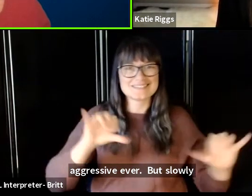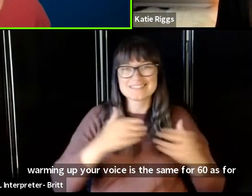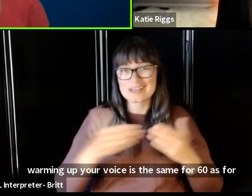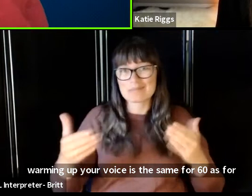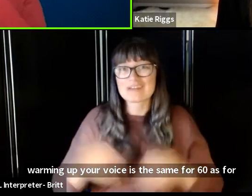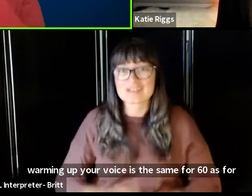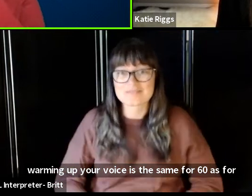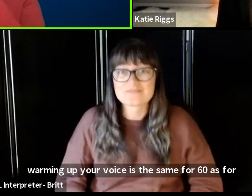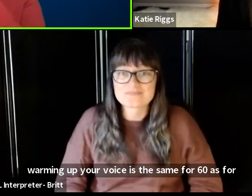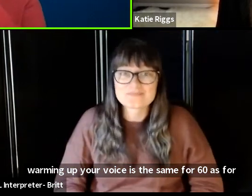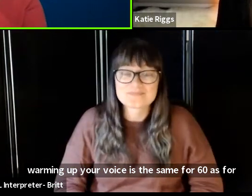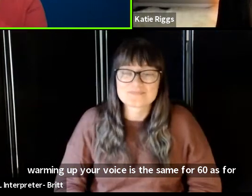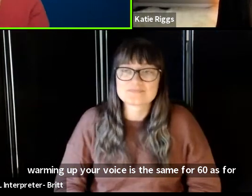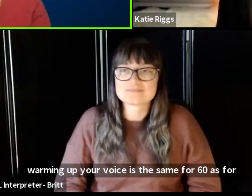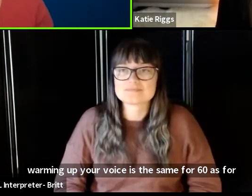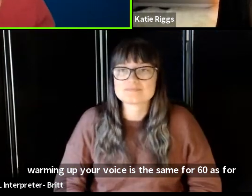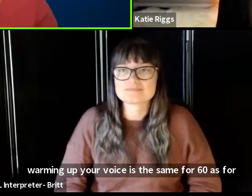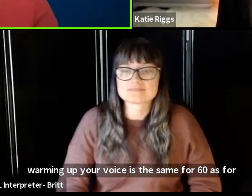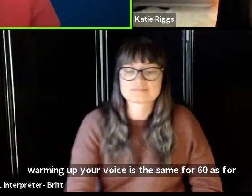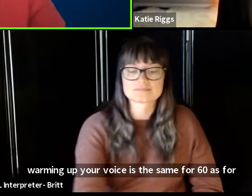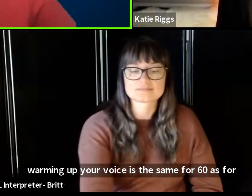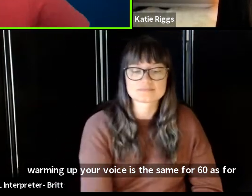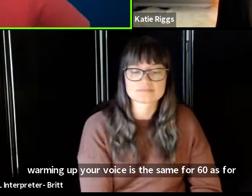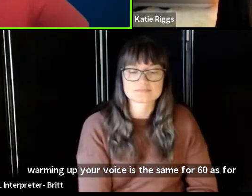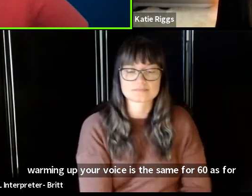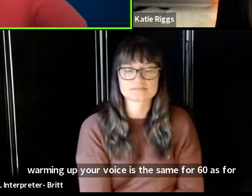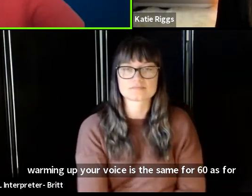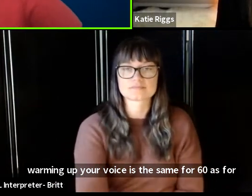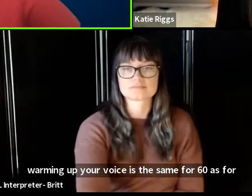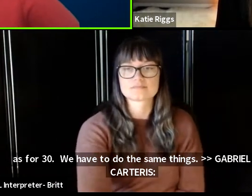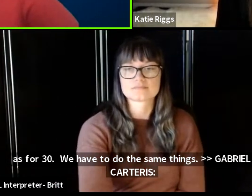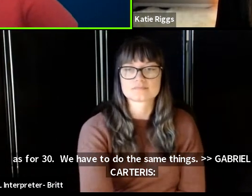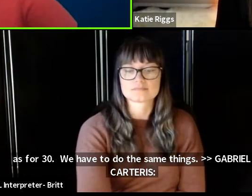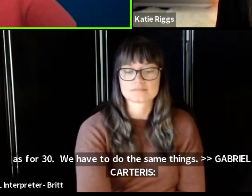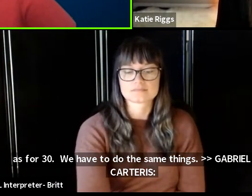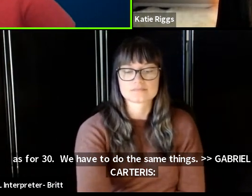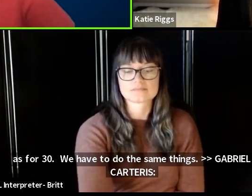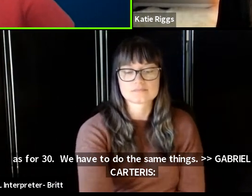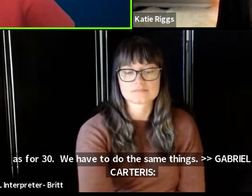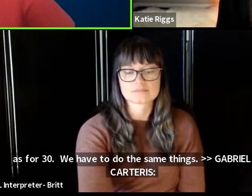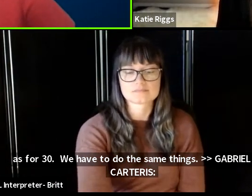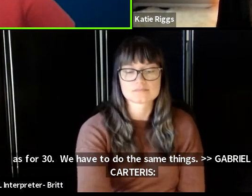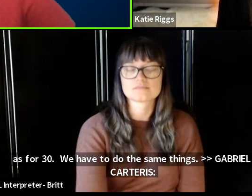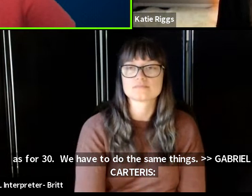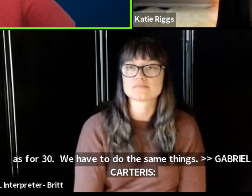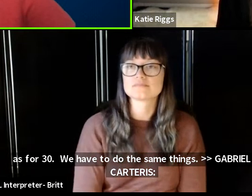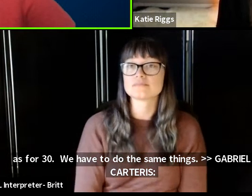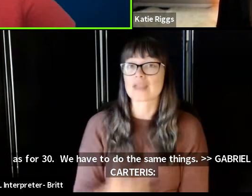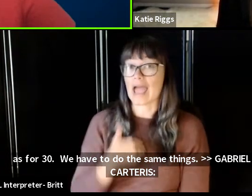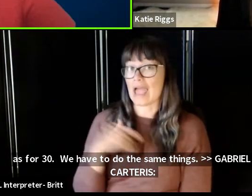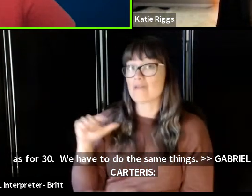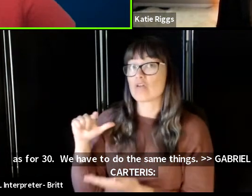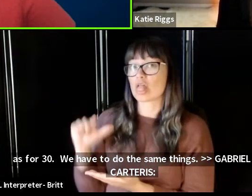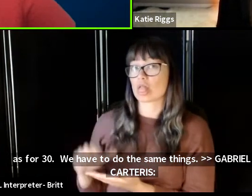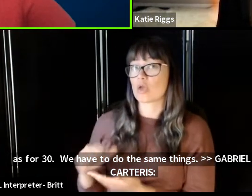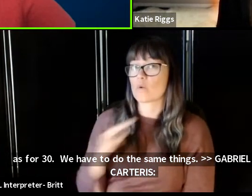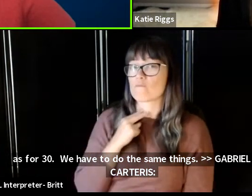Very good. That's really important for you to share that. Thank you. This is, I have a voice that sits quite low. I'm